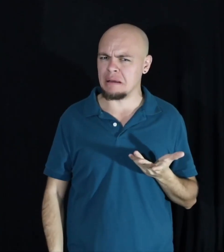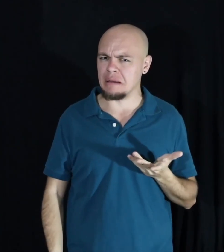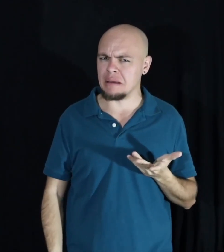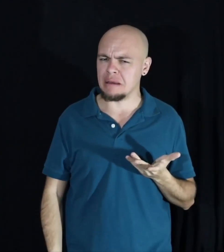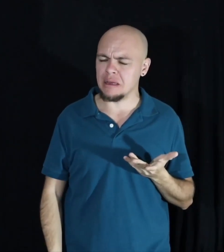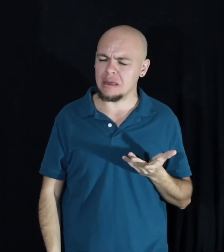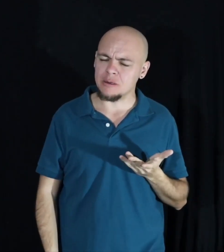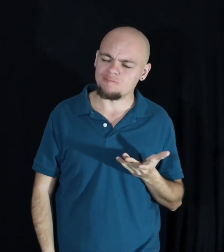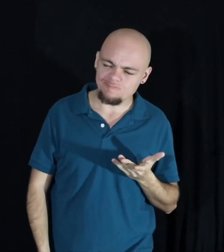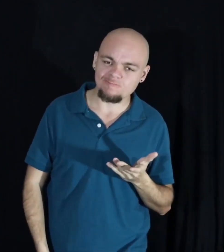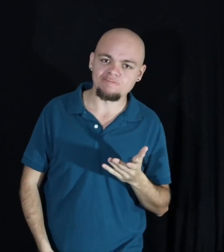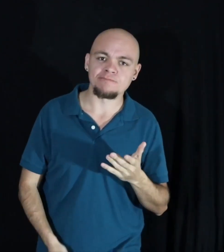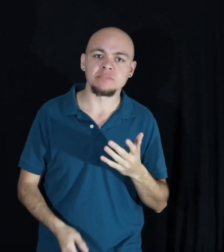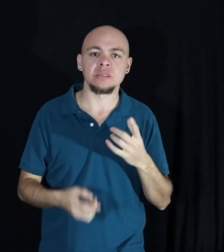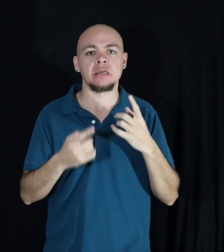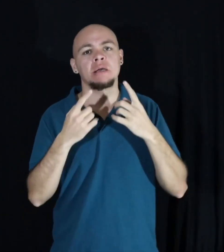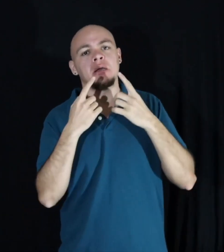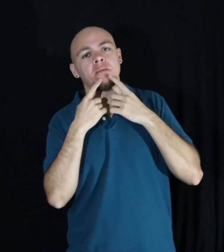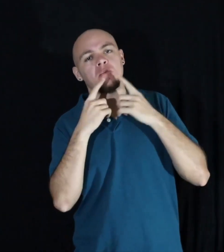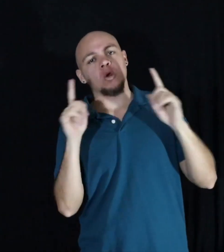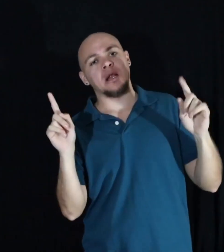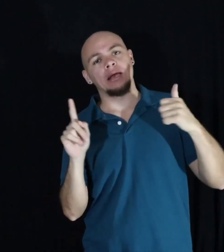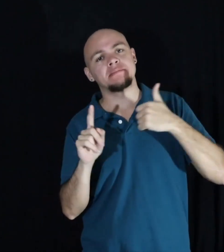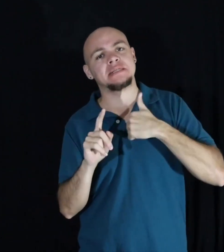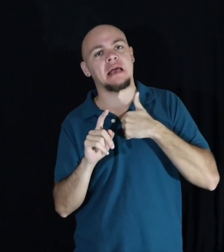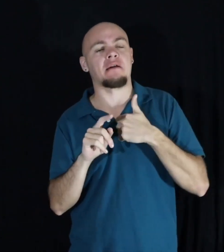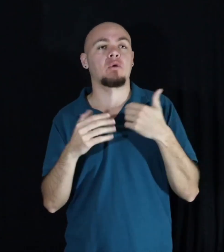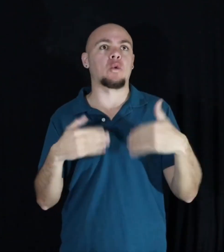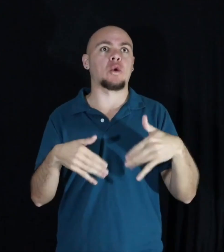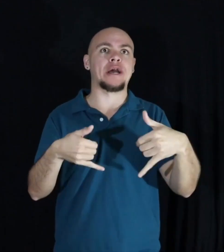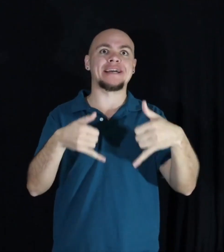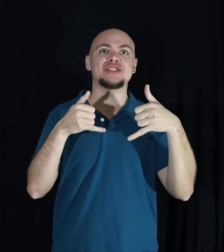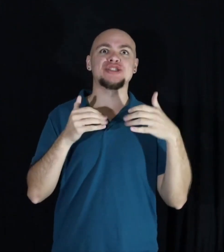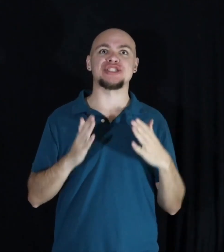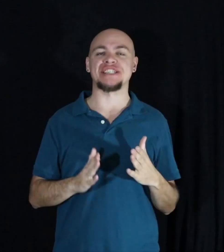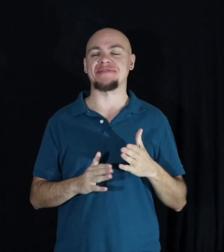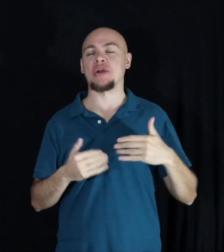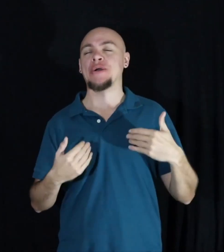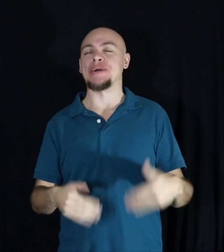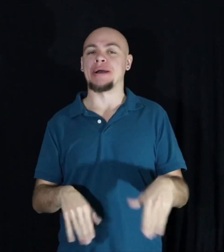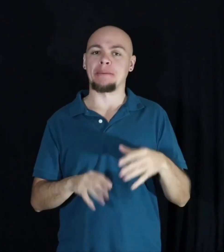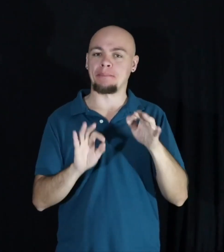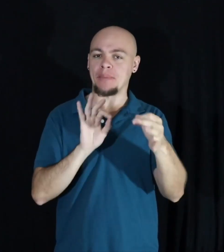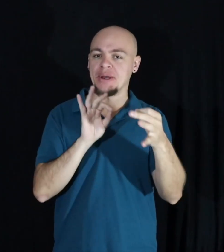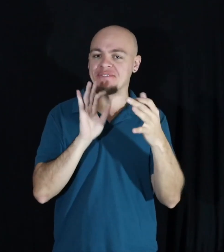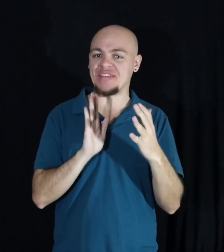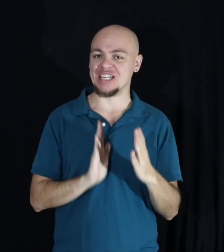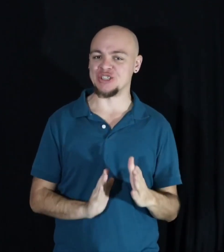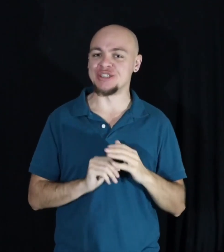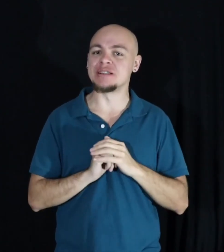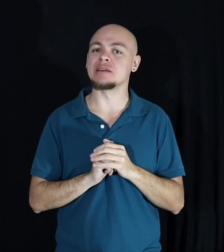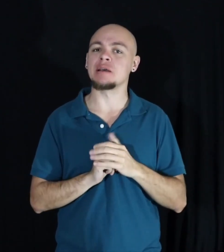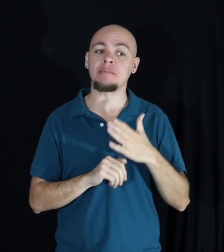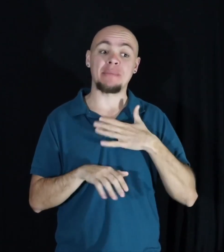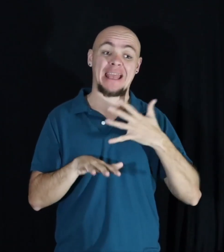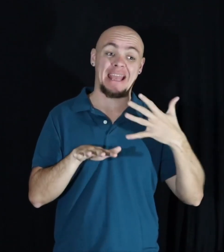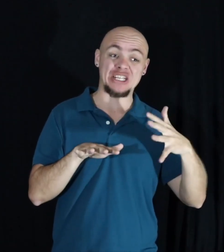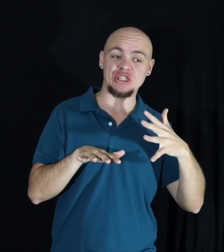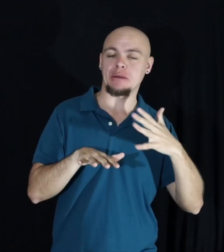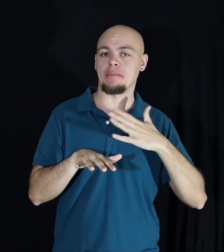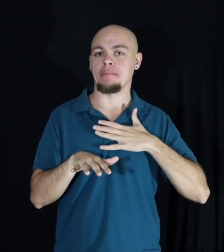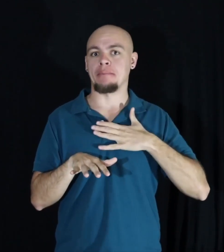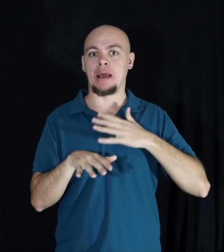Navigating as a self-proclaimed high achiever and perfectionist, I figured out that my anxiousness and my anxiety and